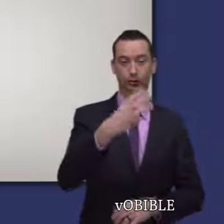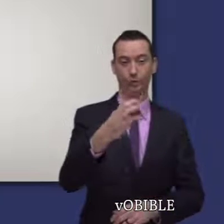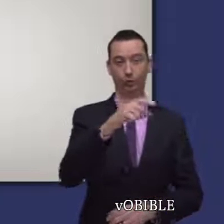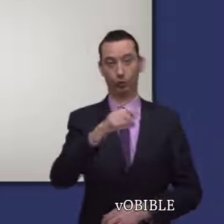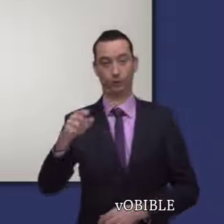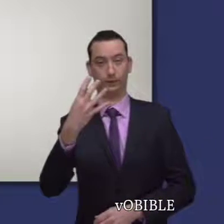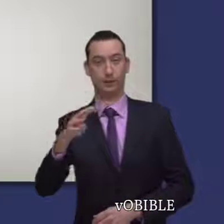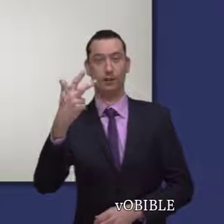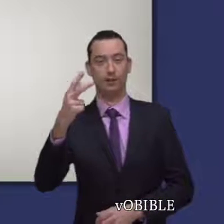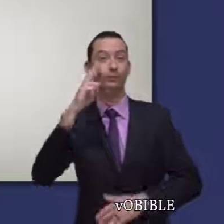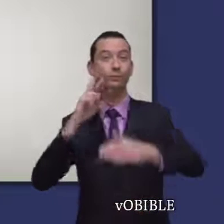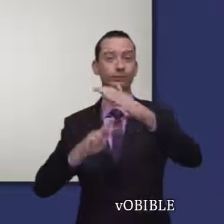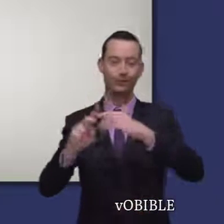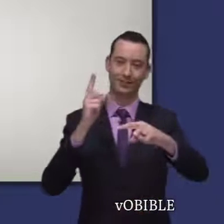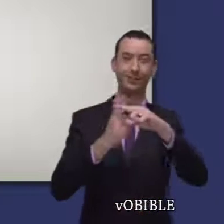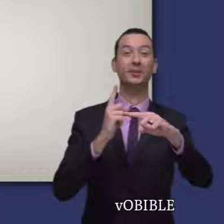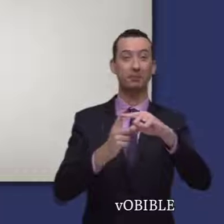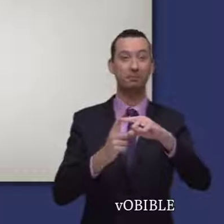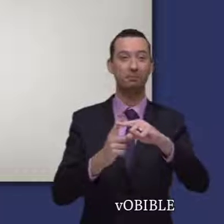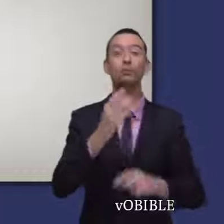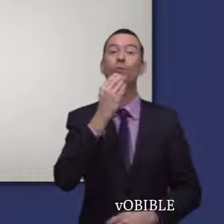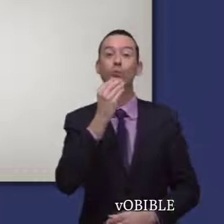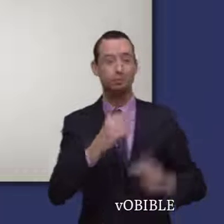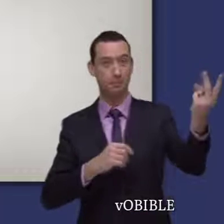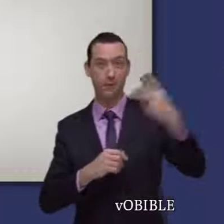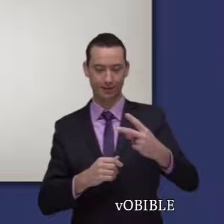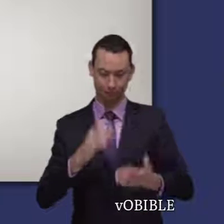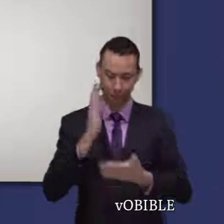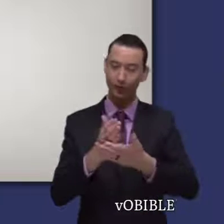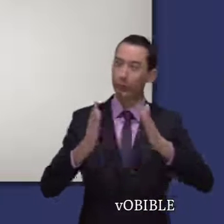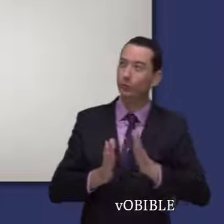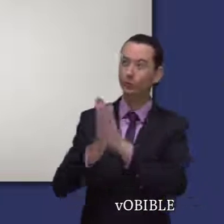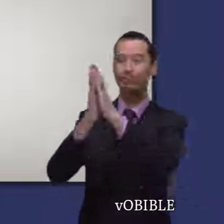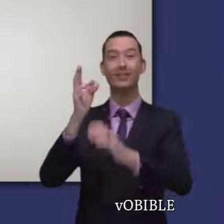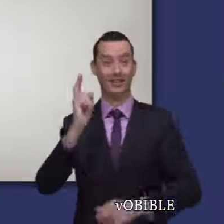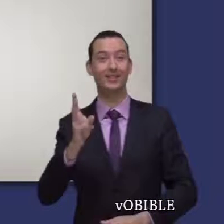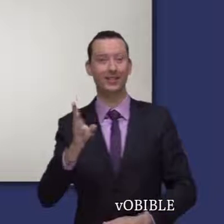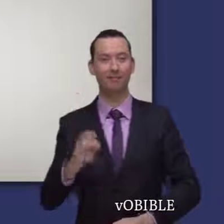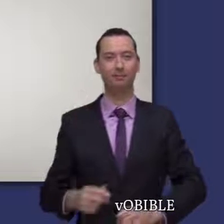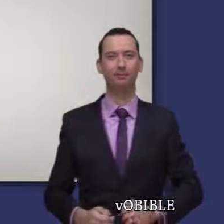Chapters 33 to 48 contain a message of hope and of the restoration of pure worship.